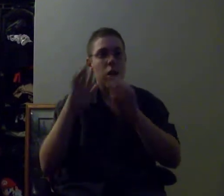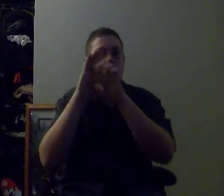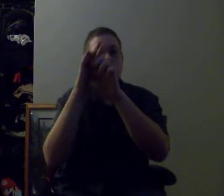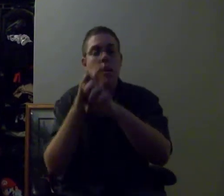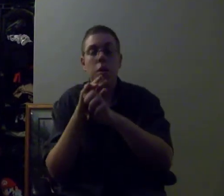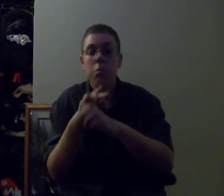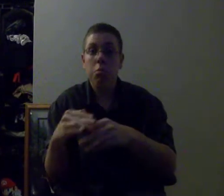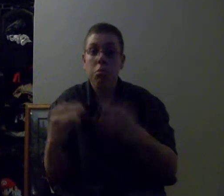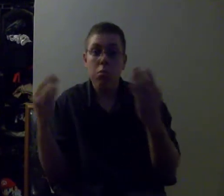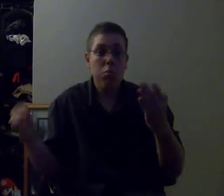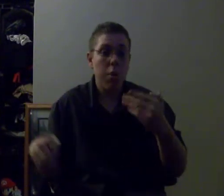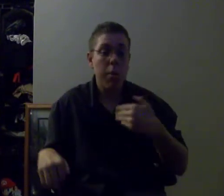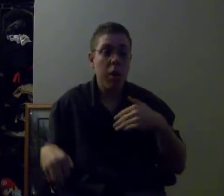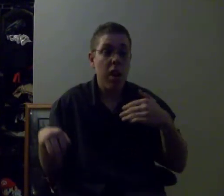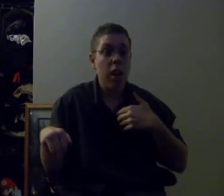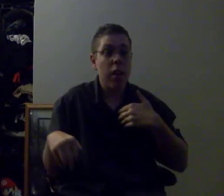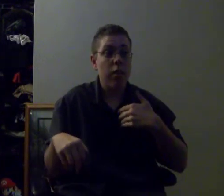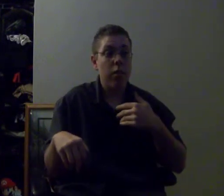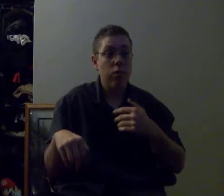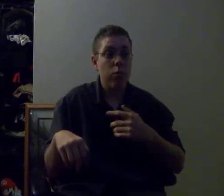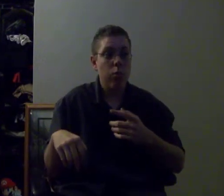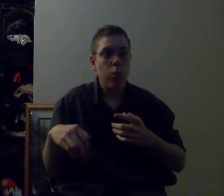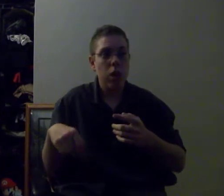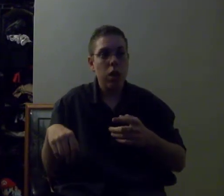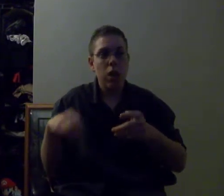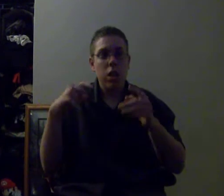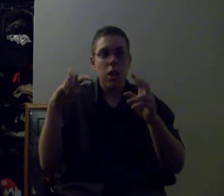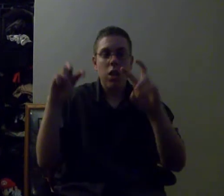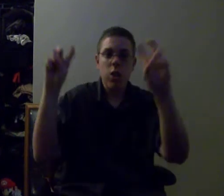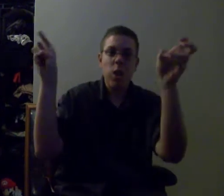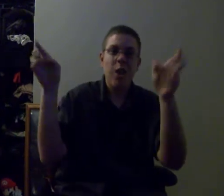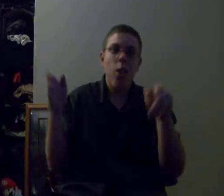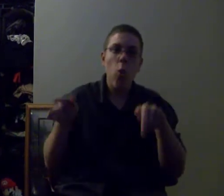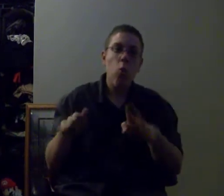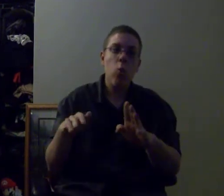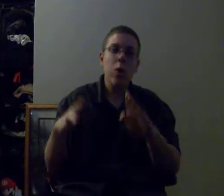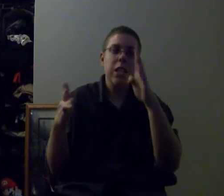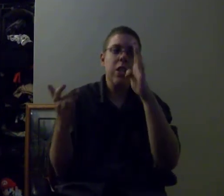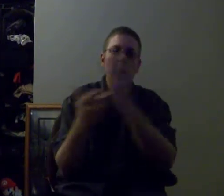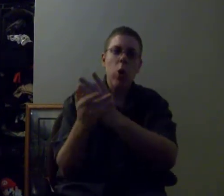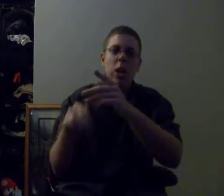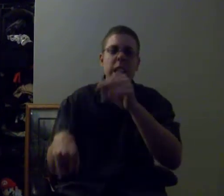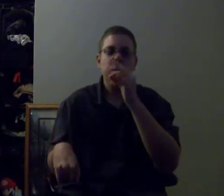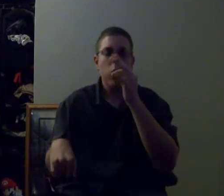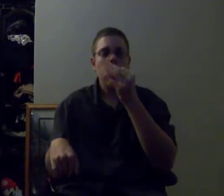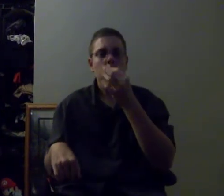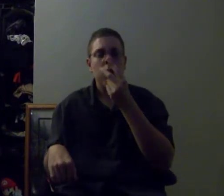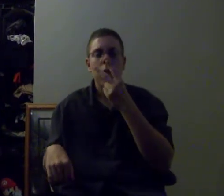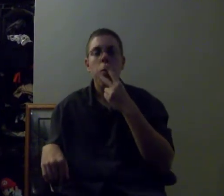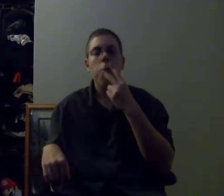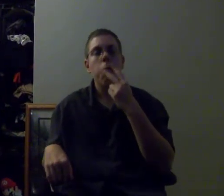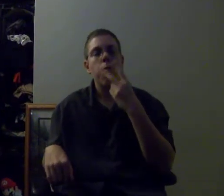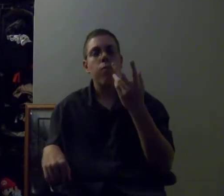your report, and under that you can put both of the articles' information on that issue. And so they start to think